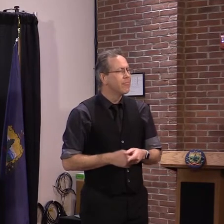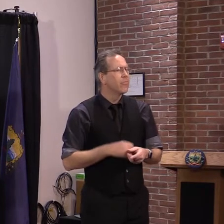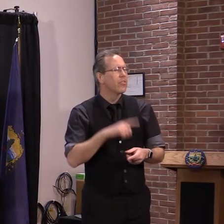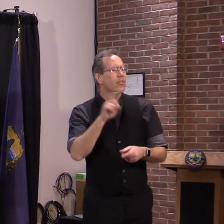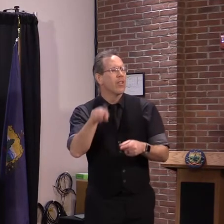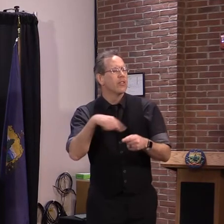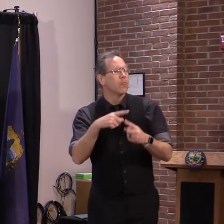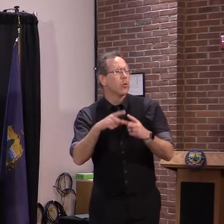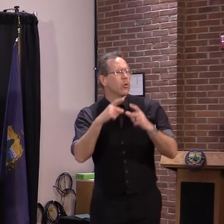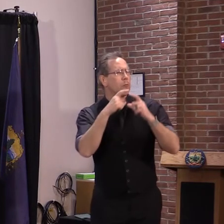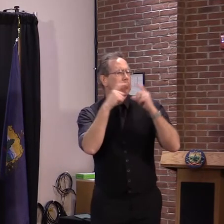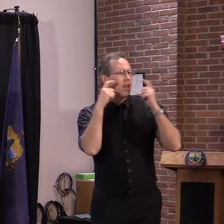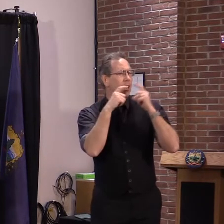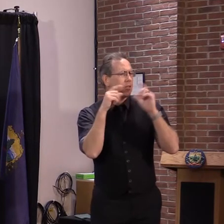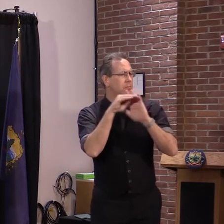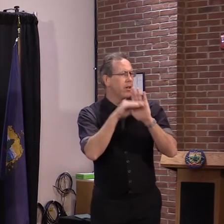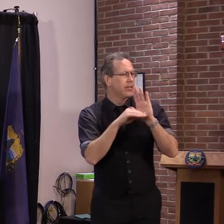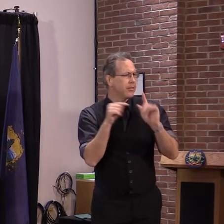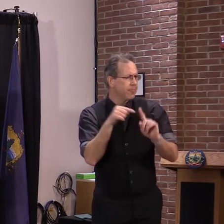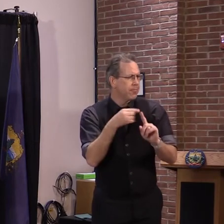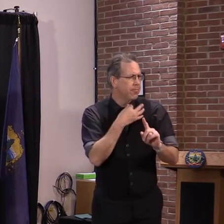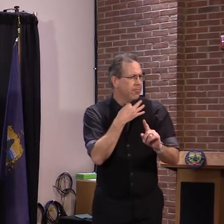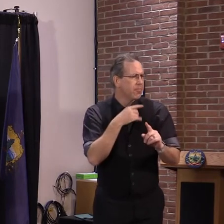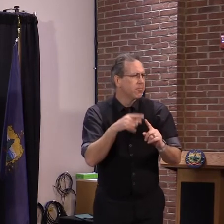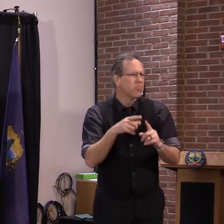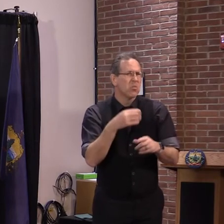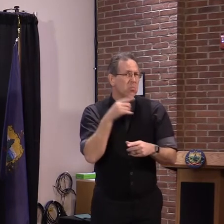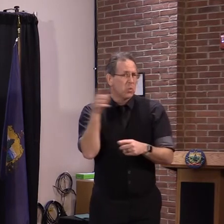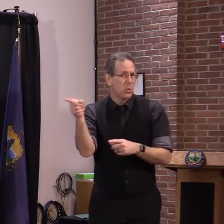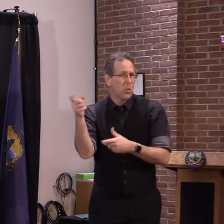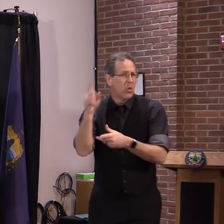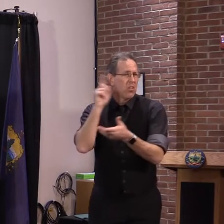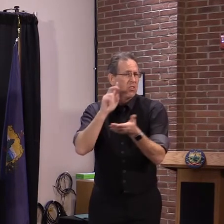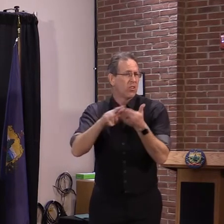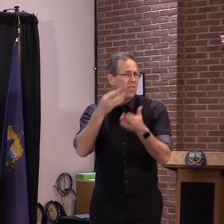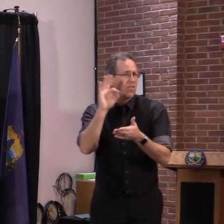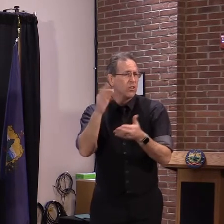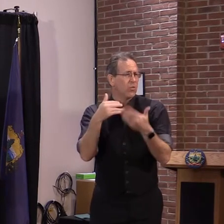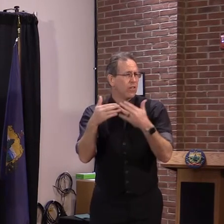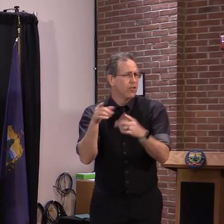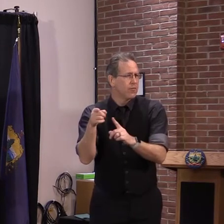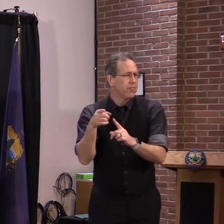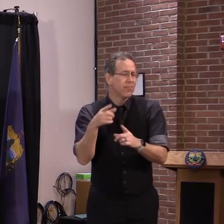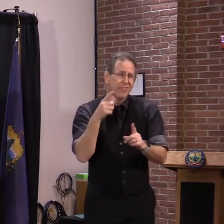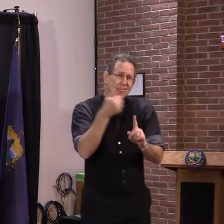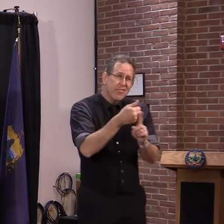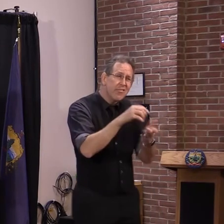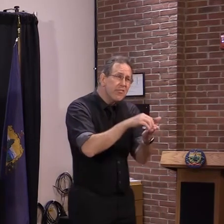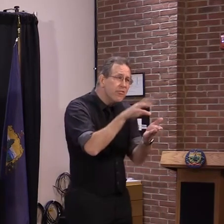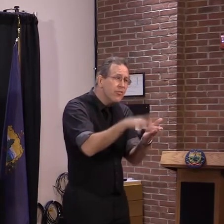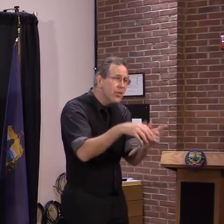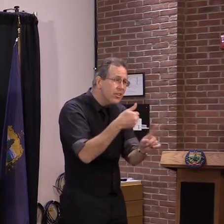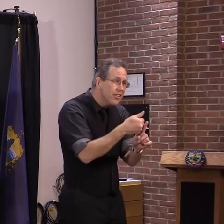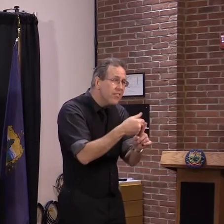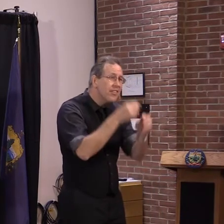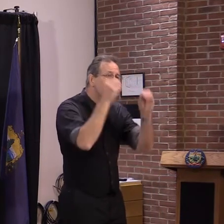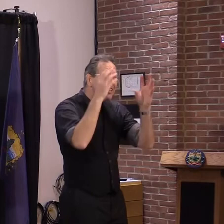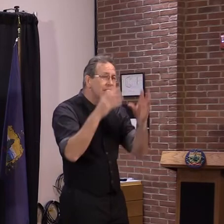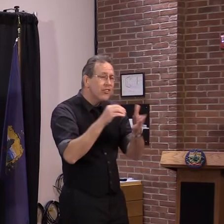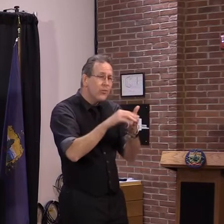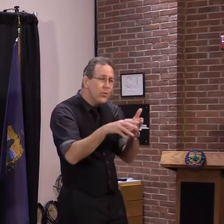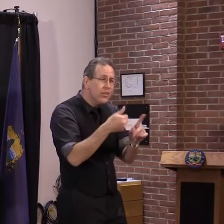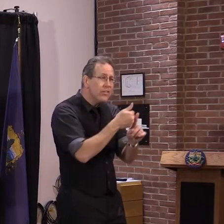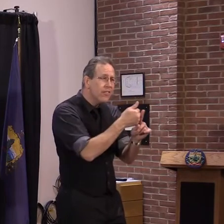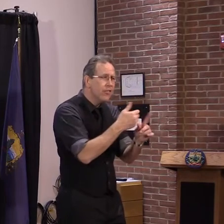for Secretary French. What would you say to teachers and staff who are concerned about the lifting of mask mandates, particularly if they are immunocompromised